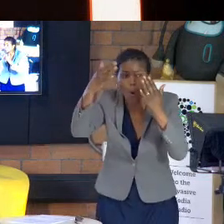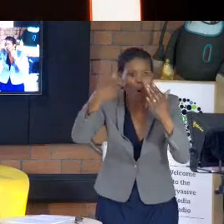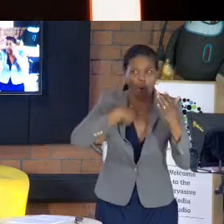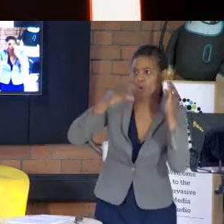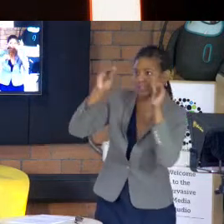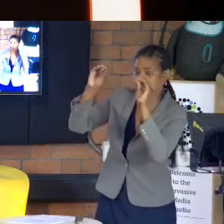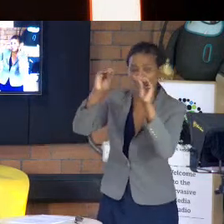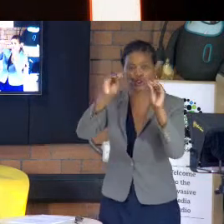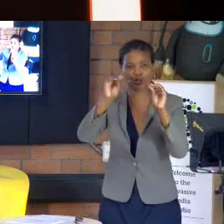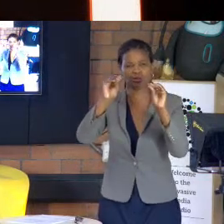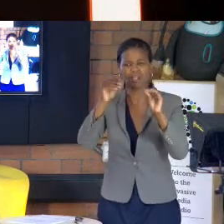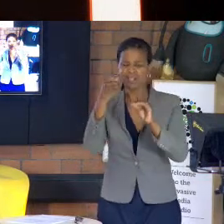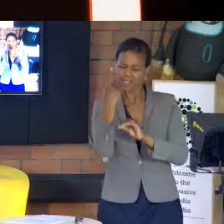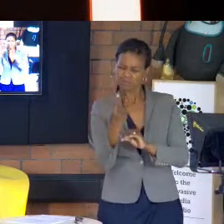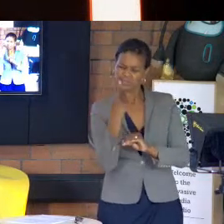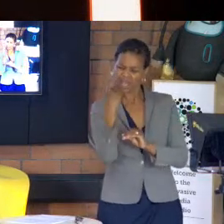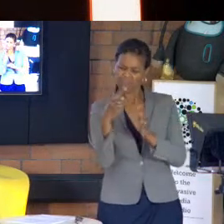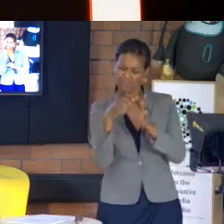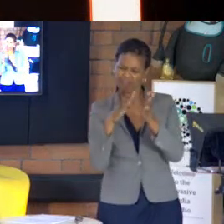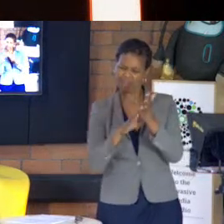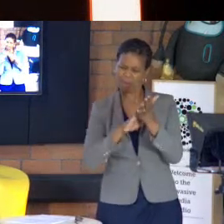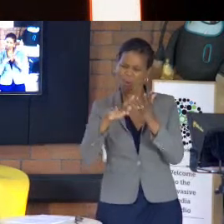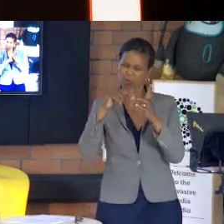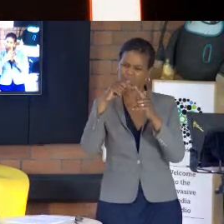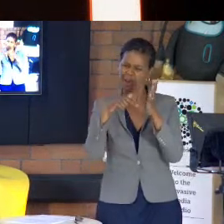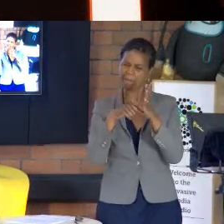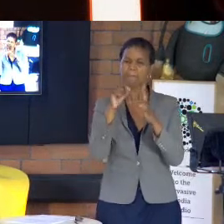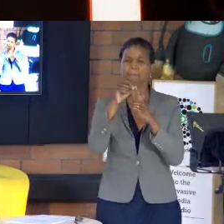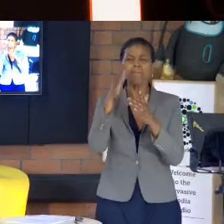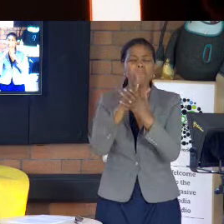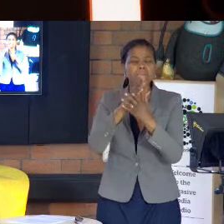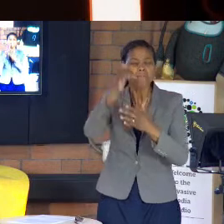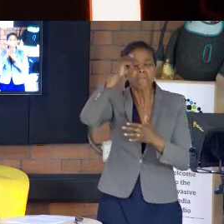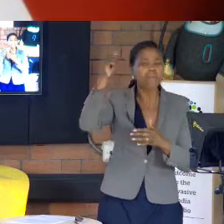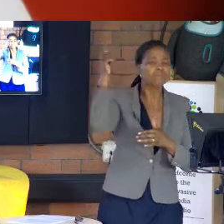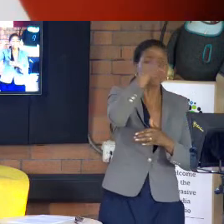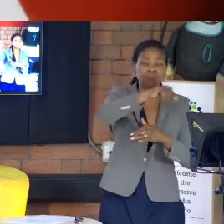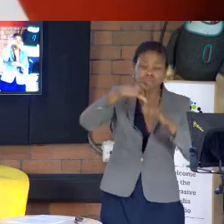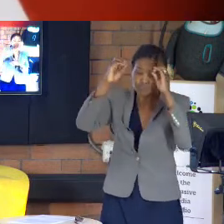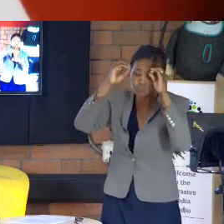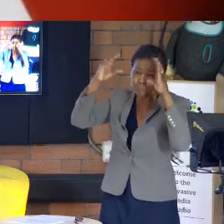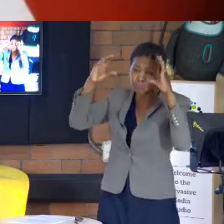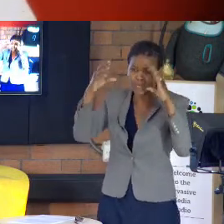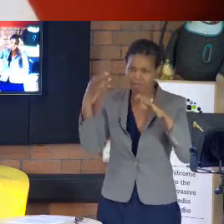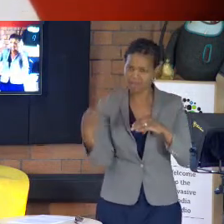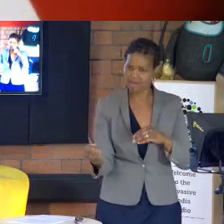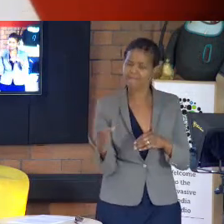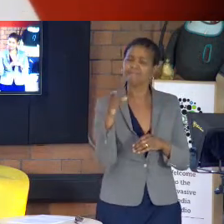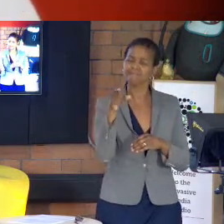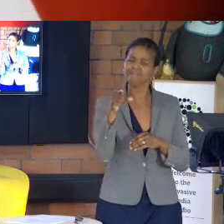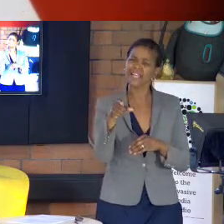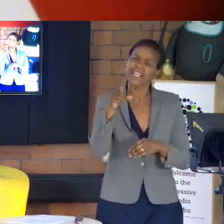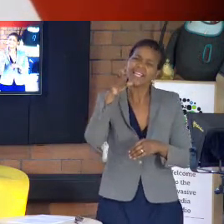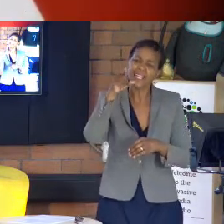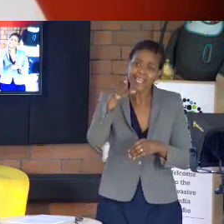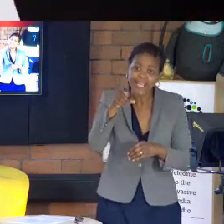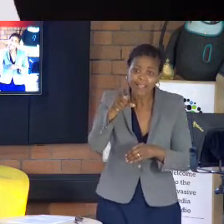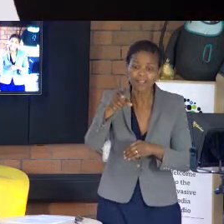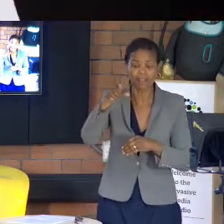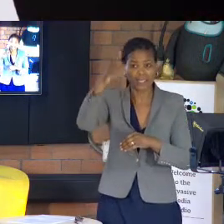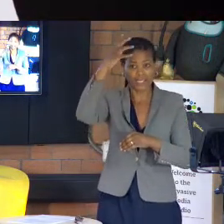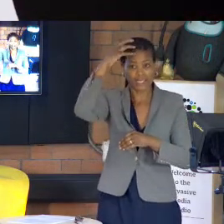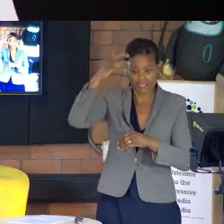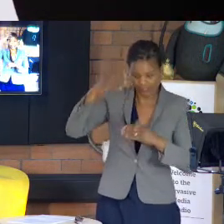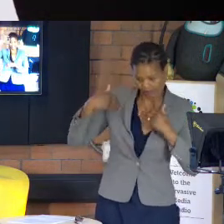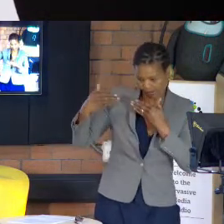Imhotep was an intellect with vision and amazing wisdom, which is why Imhotep advised the next 3 kings on